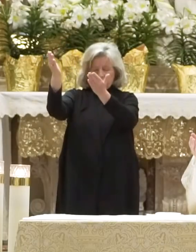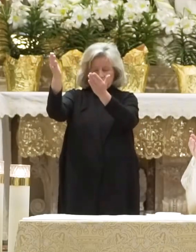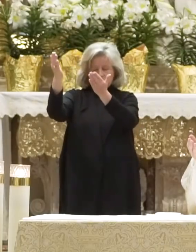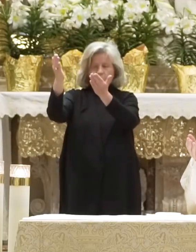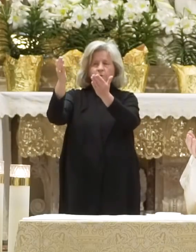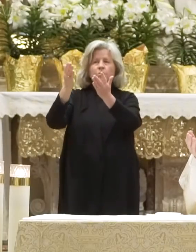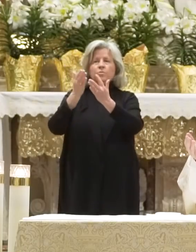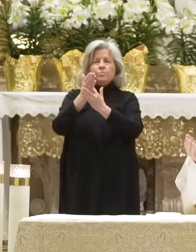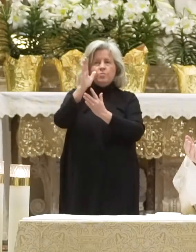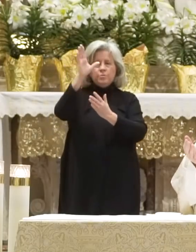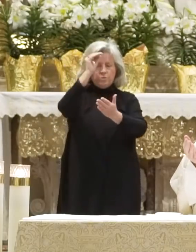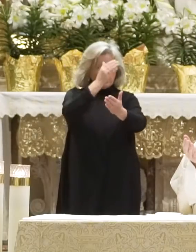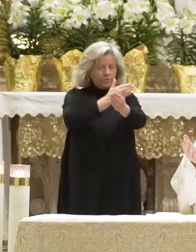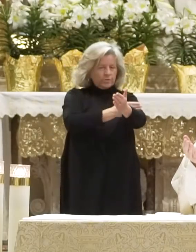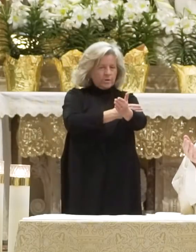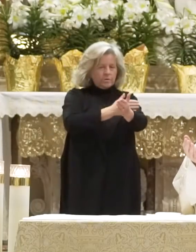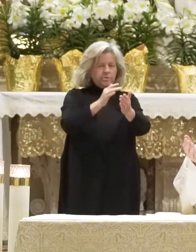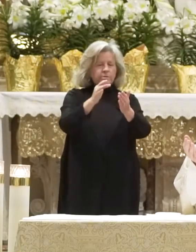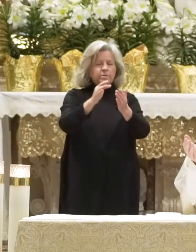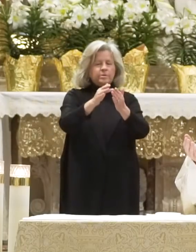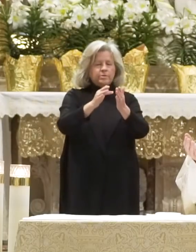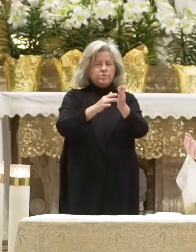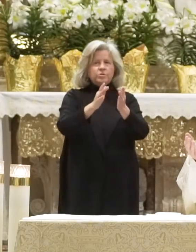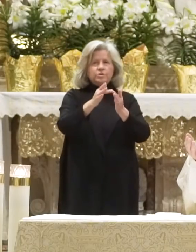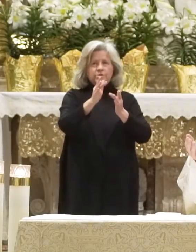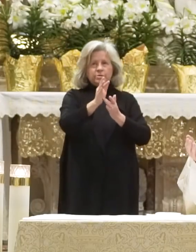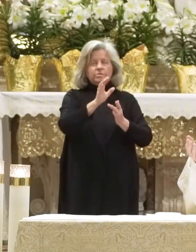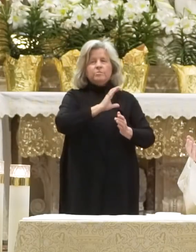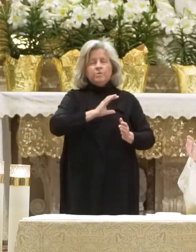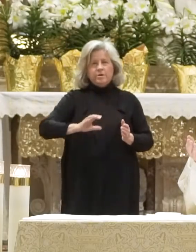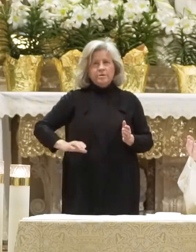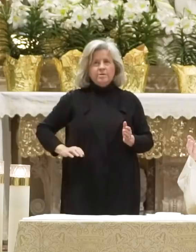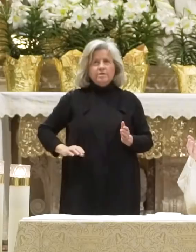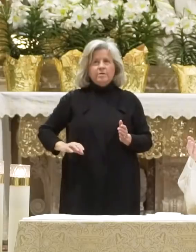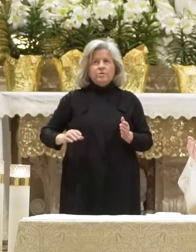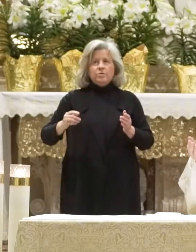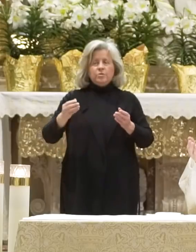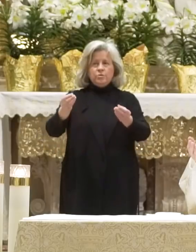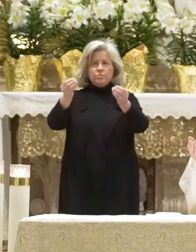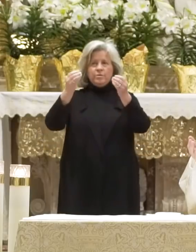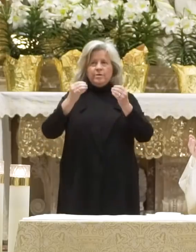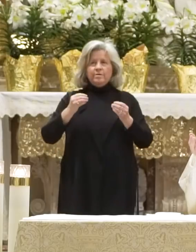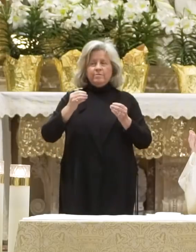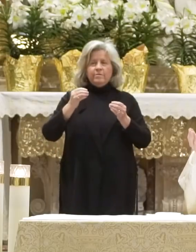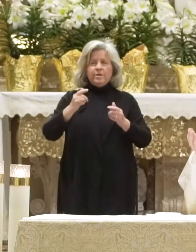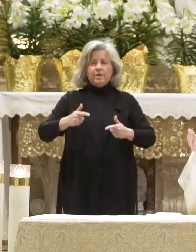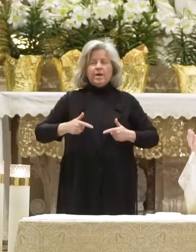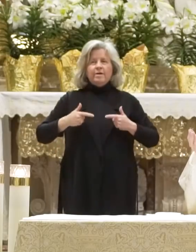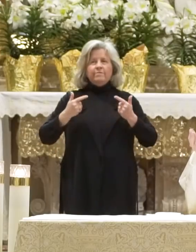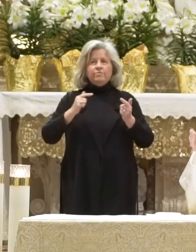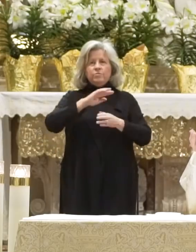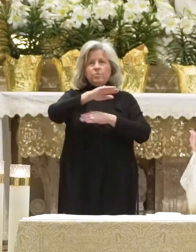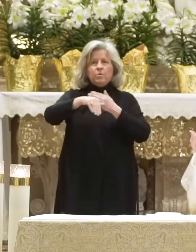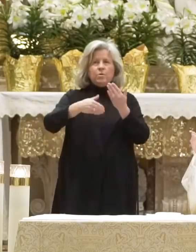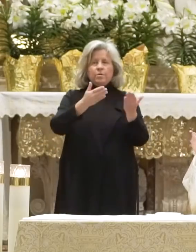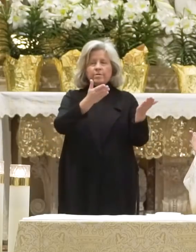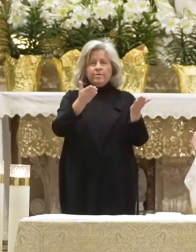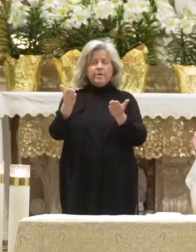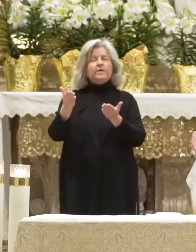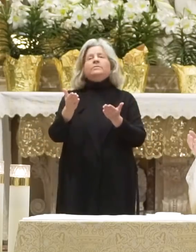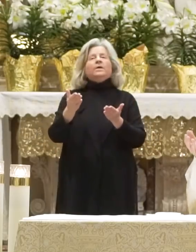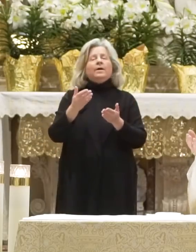Jesus Christ, by the power and the working of the Holy Spirit, you give life to all things and make them